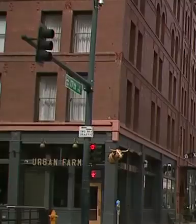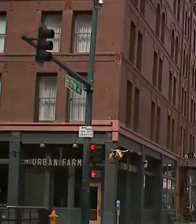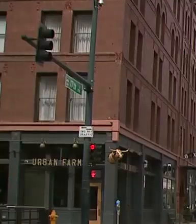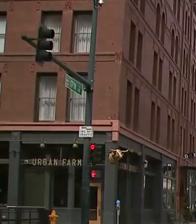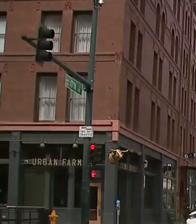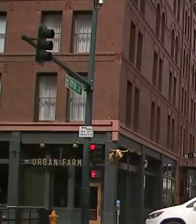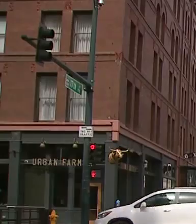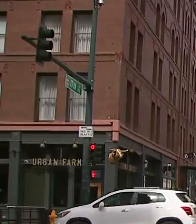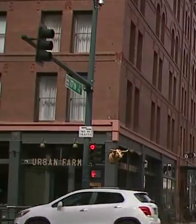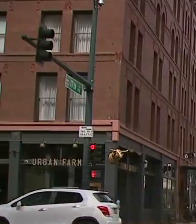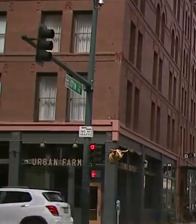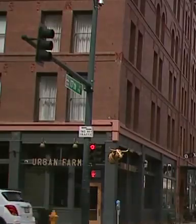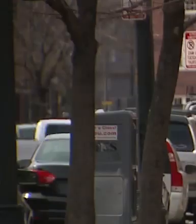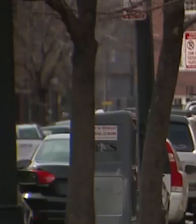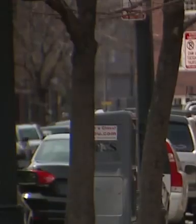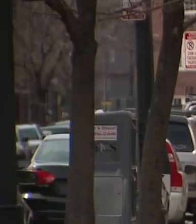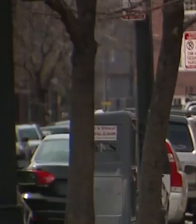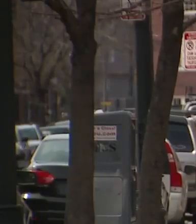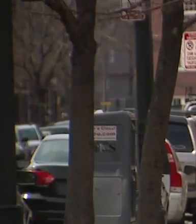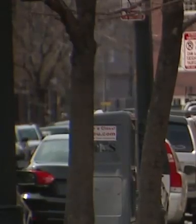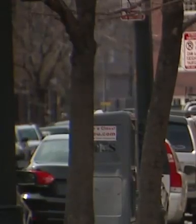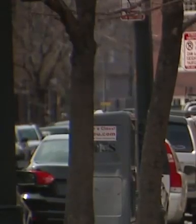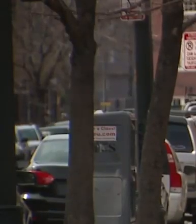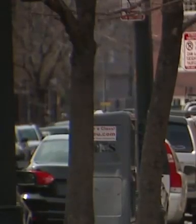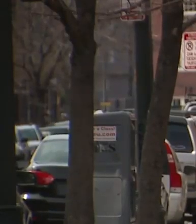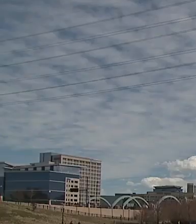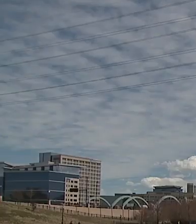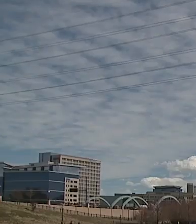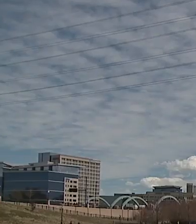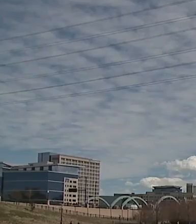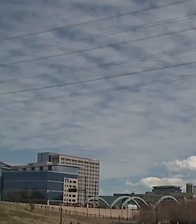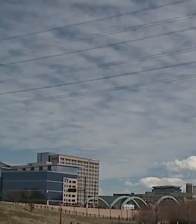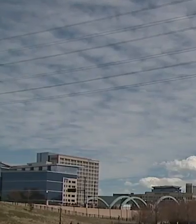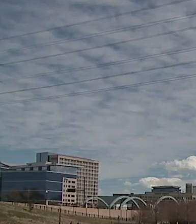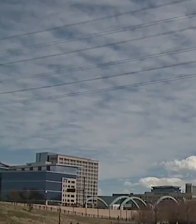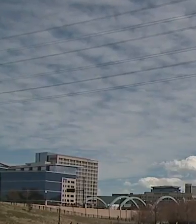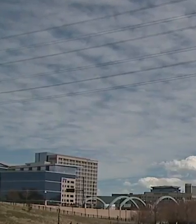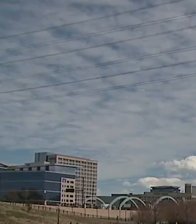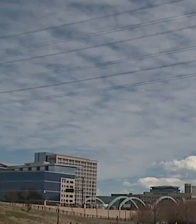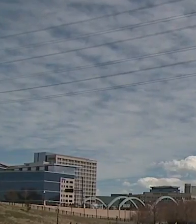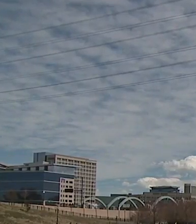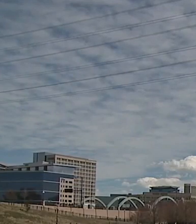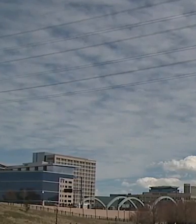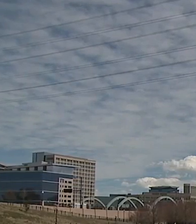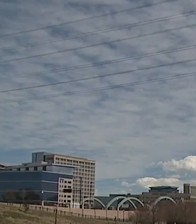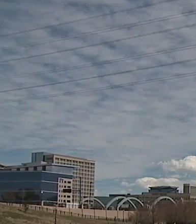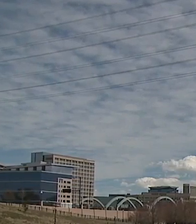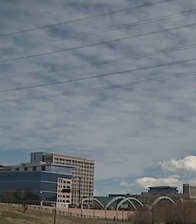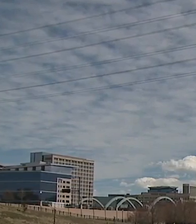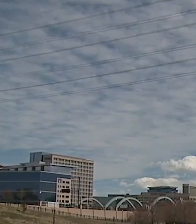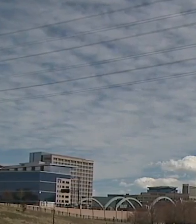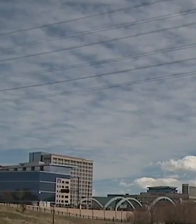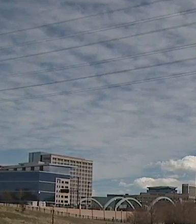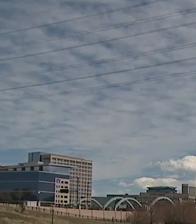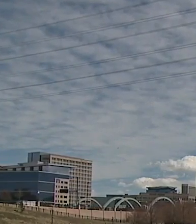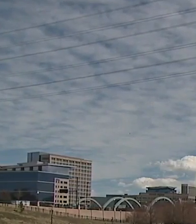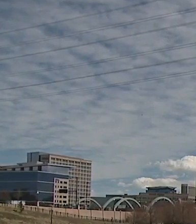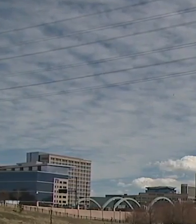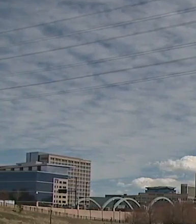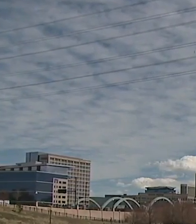Things are going to get worse, not a matter of if, but when. So in a press conference Wednesday, Governor Polis and his team laid out